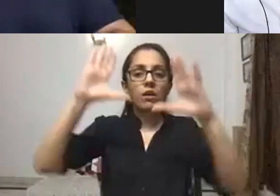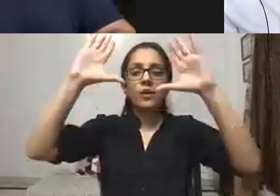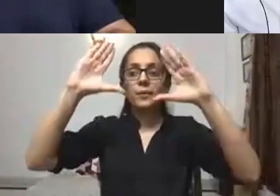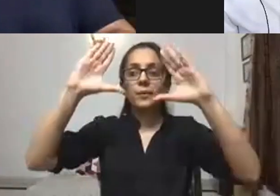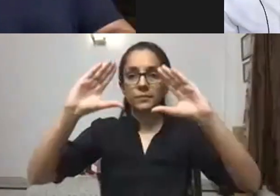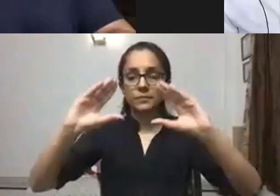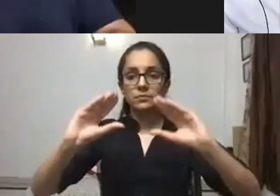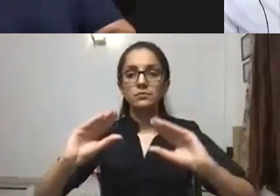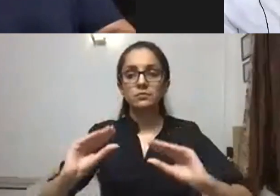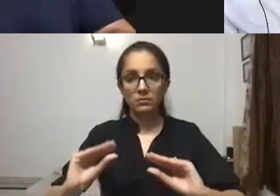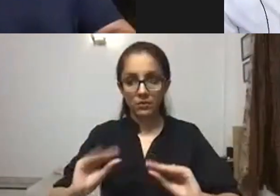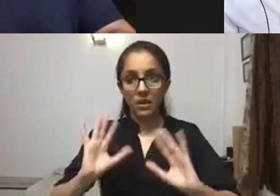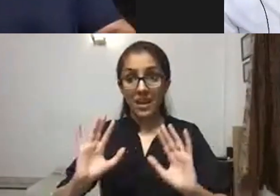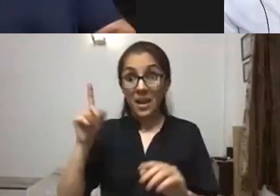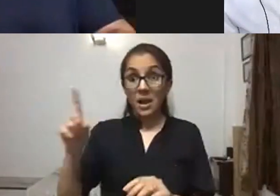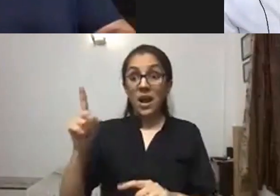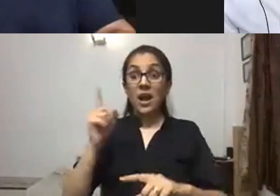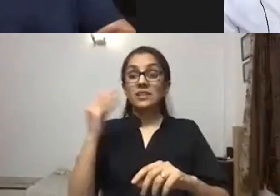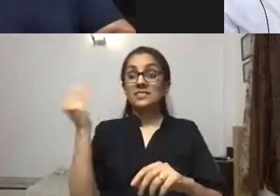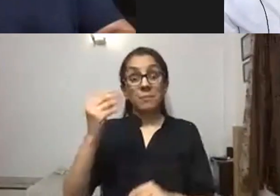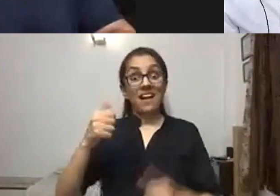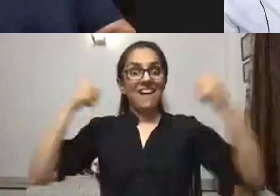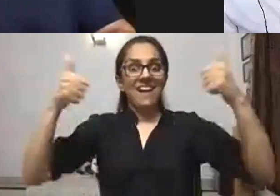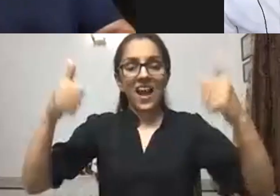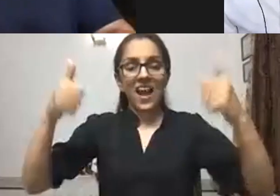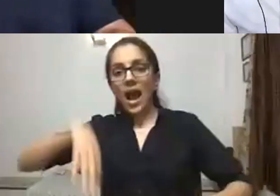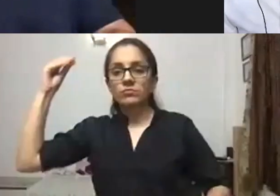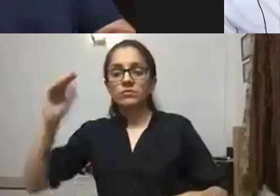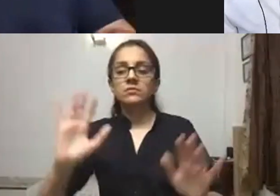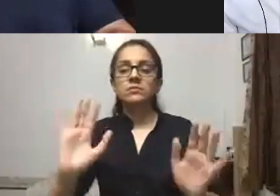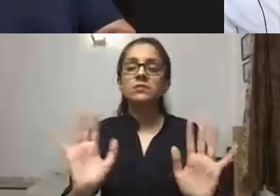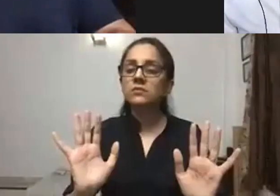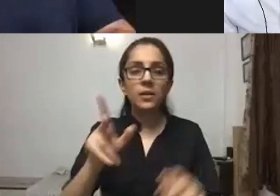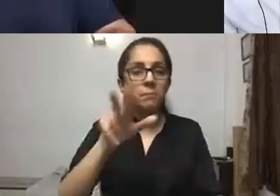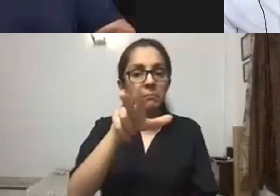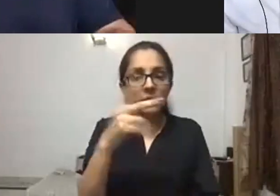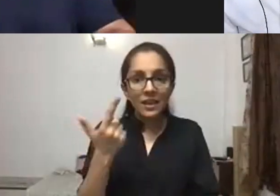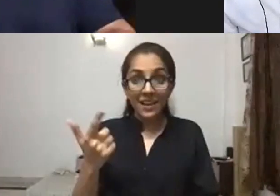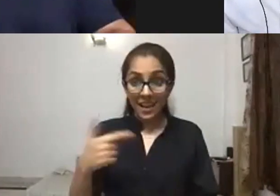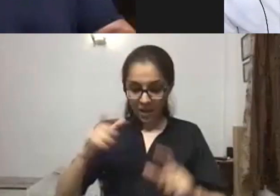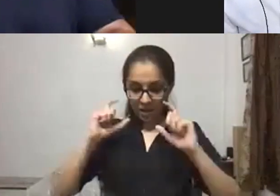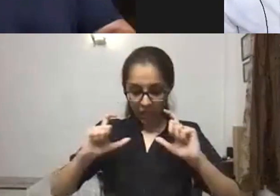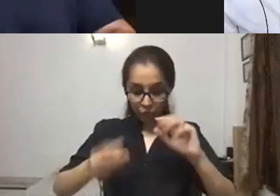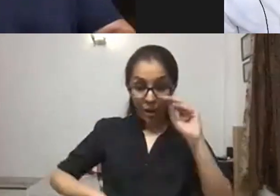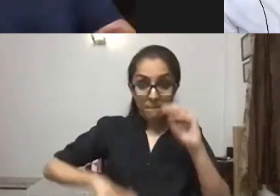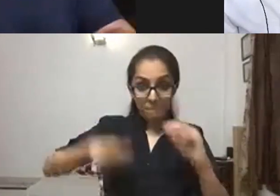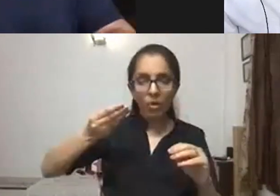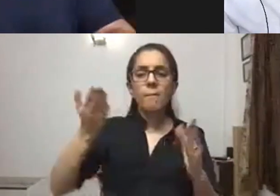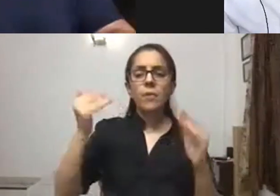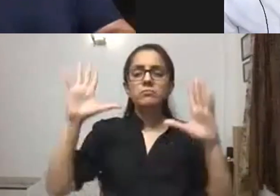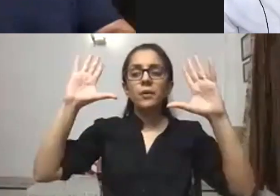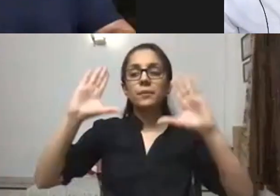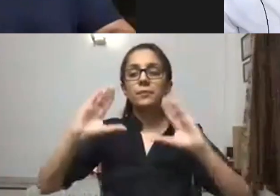say this, it's not a good sign, but I'm just saying it because it proves that if we take care of ourselves, if we take care